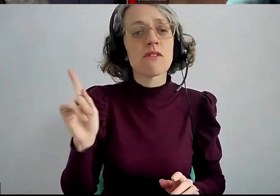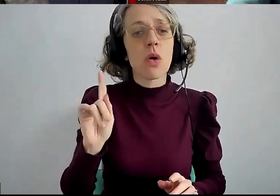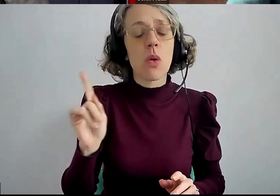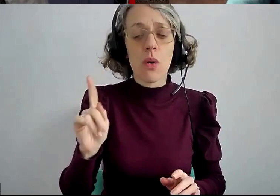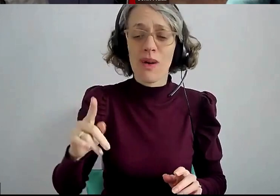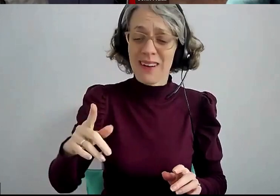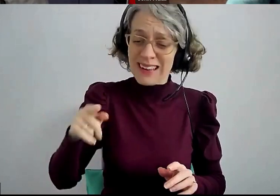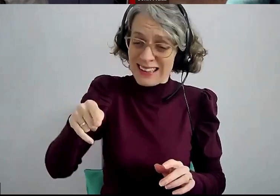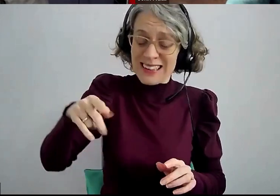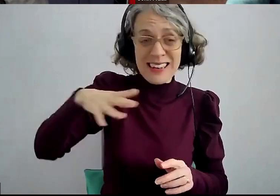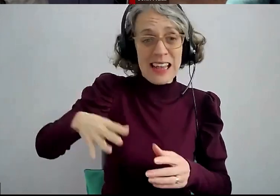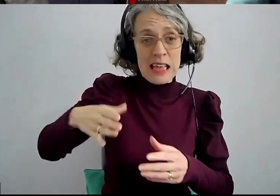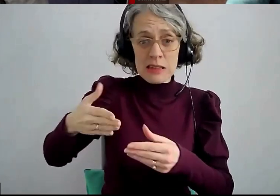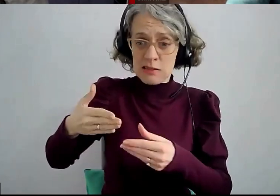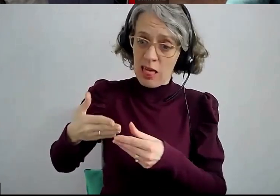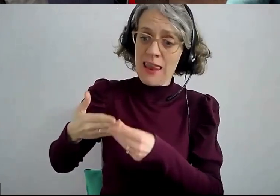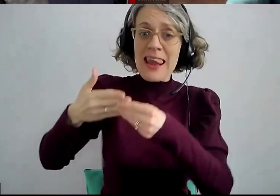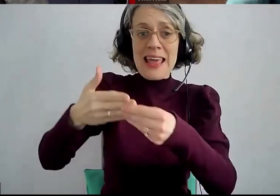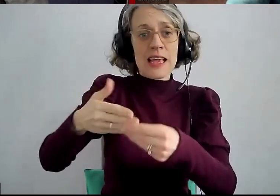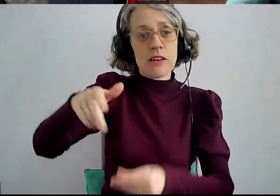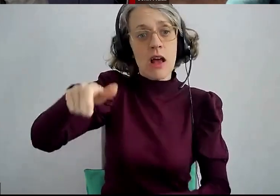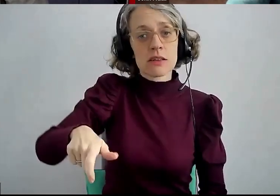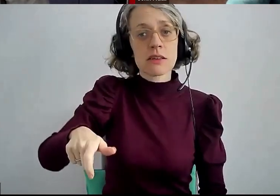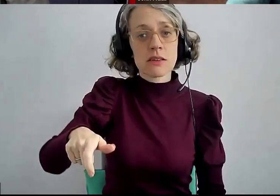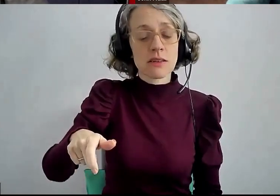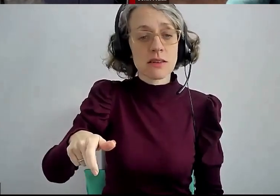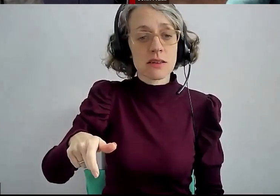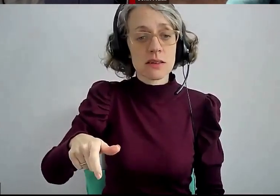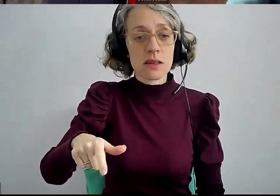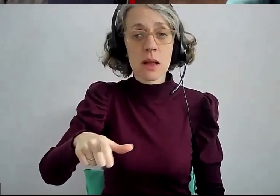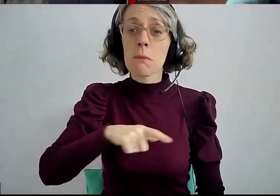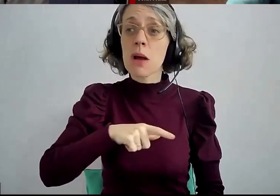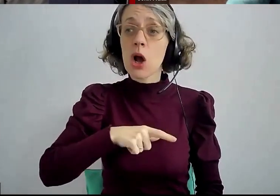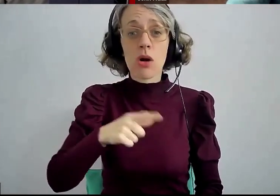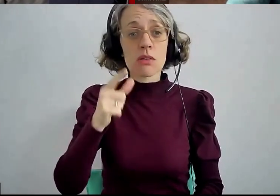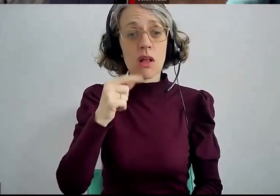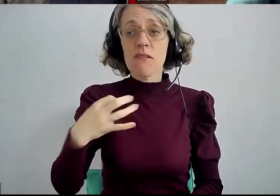for leaders, because volunteers can walk away.